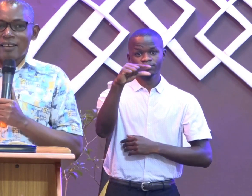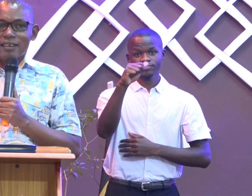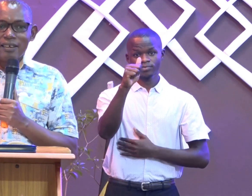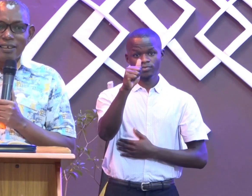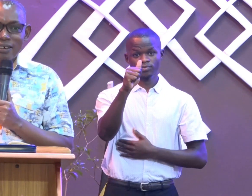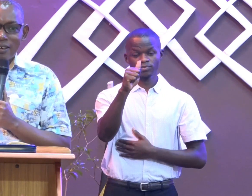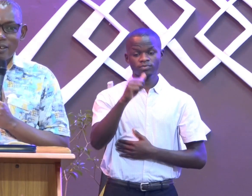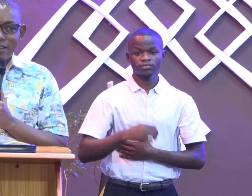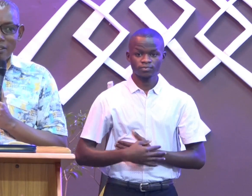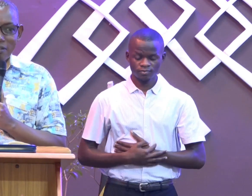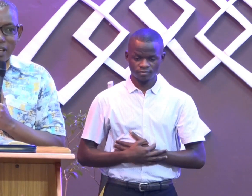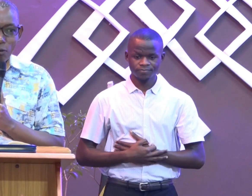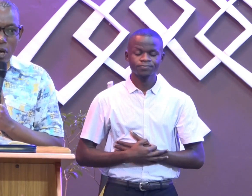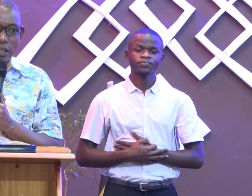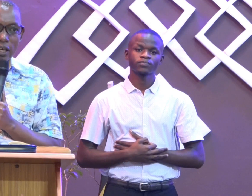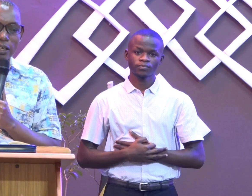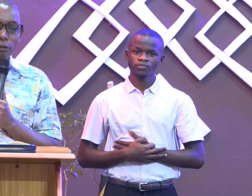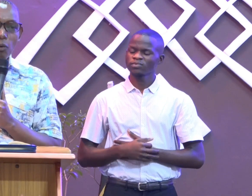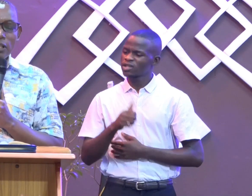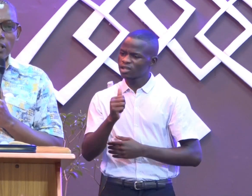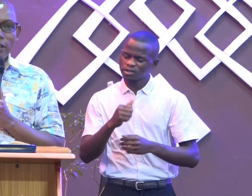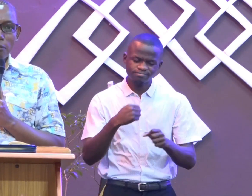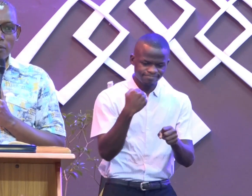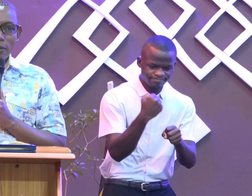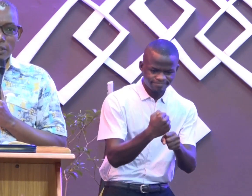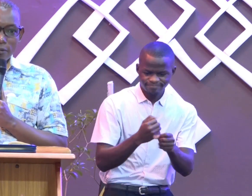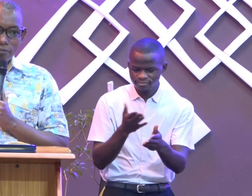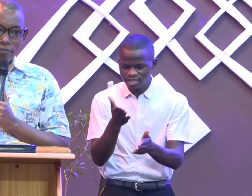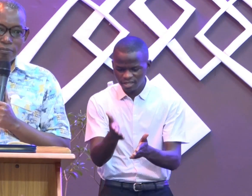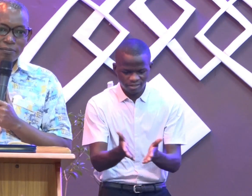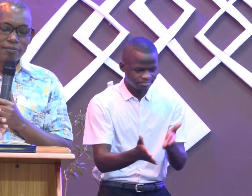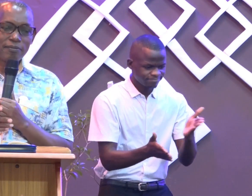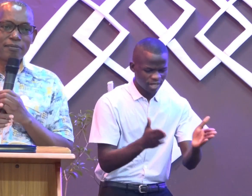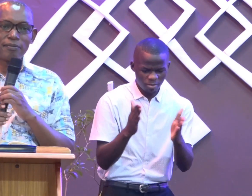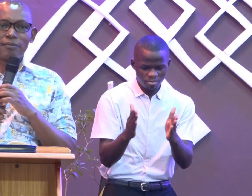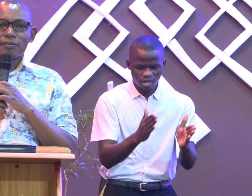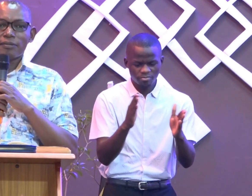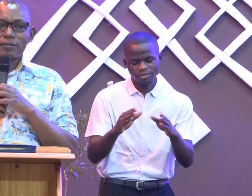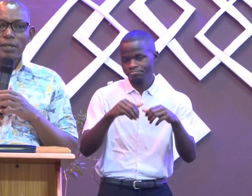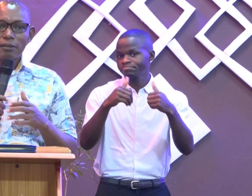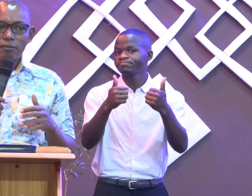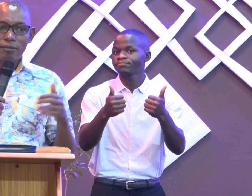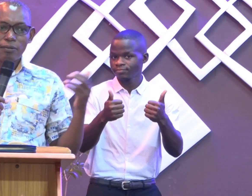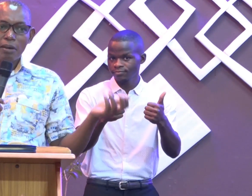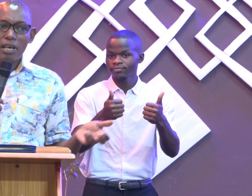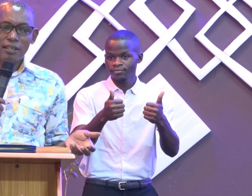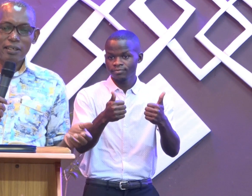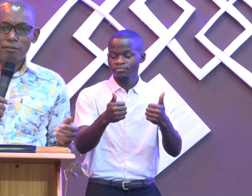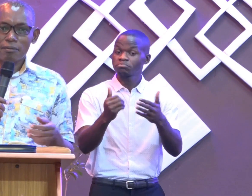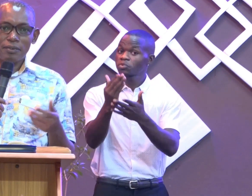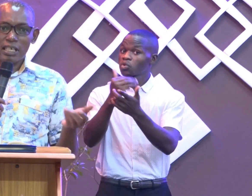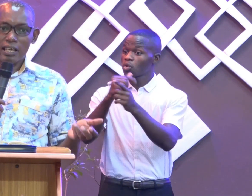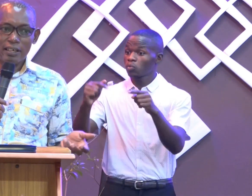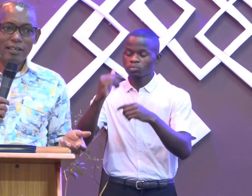by Dr. Serumaga. Akwataganya, tukwataganya bulungi. He is handling us so well.